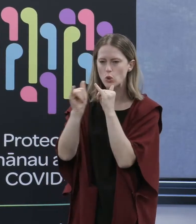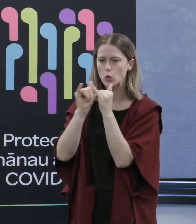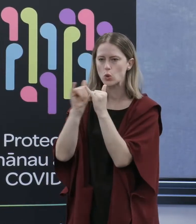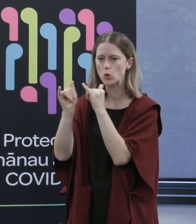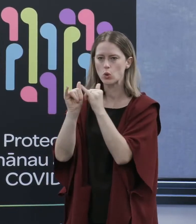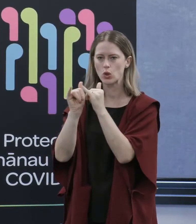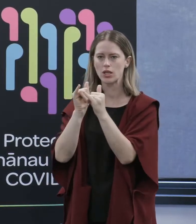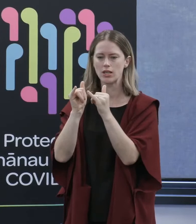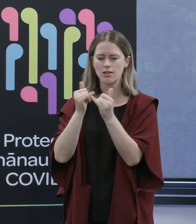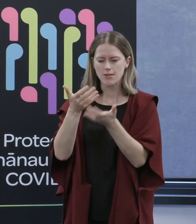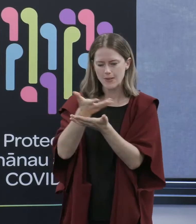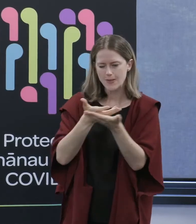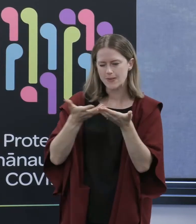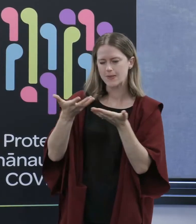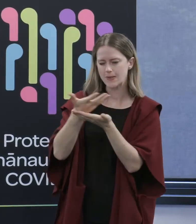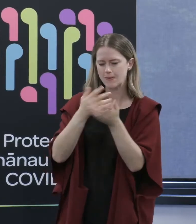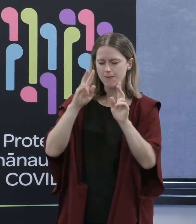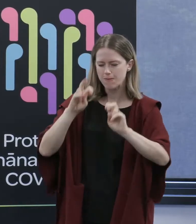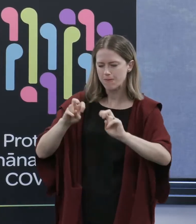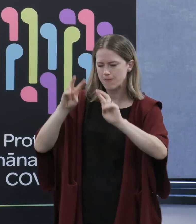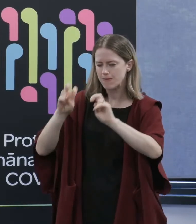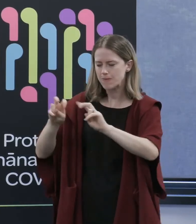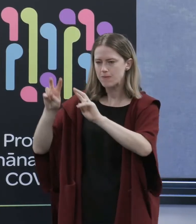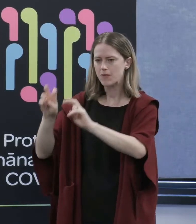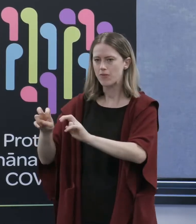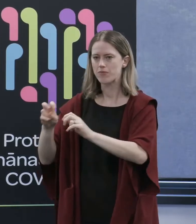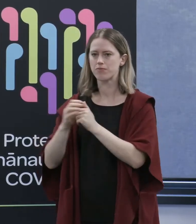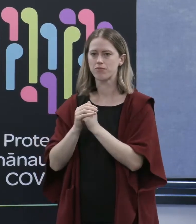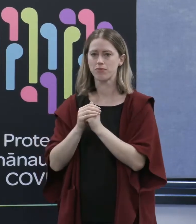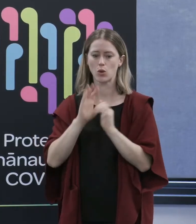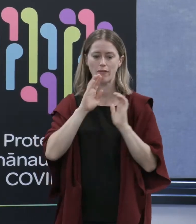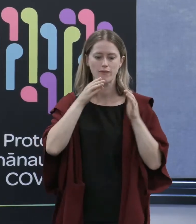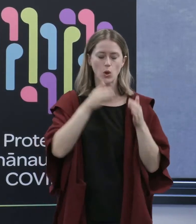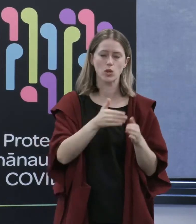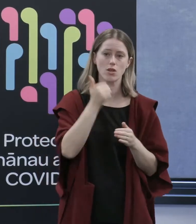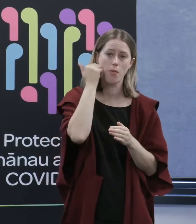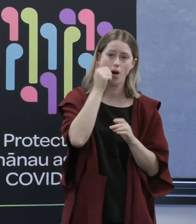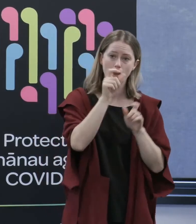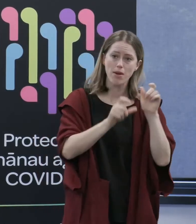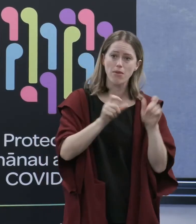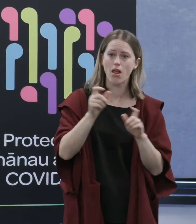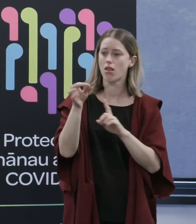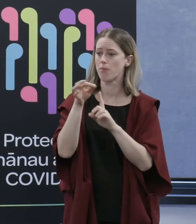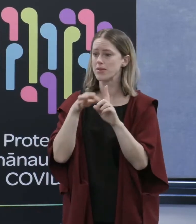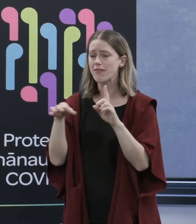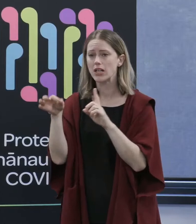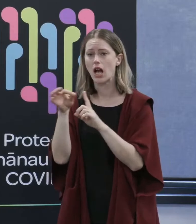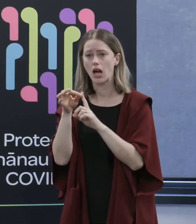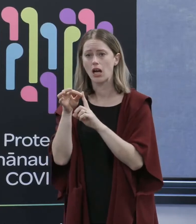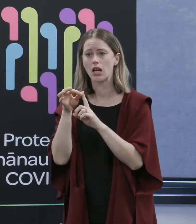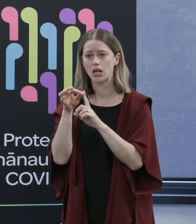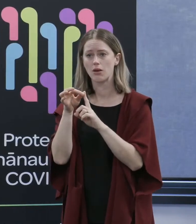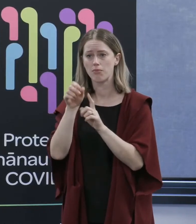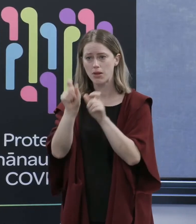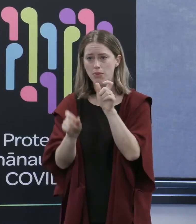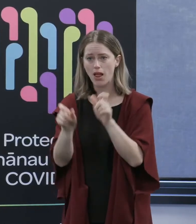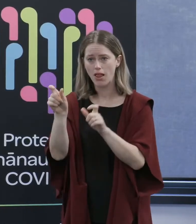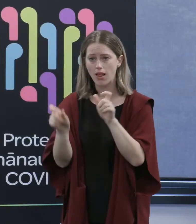and focus groups will be undertaken, including from a number of Māori participants, Pacifica